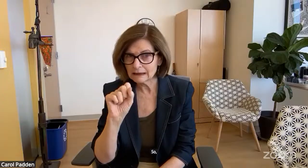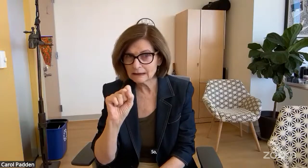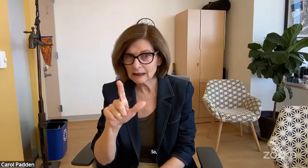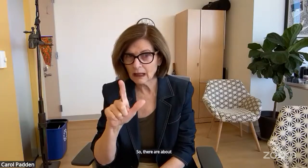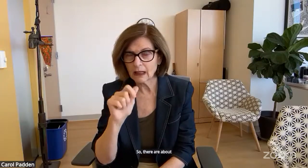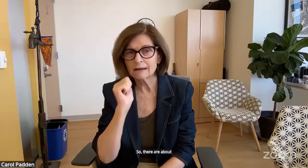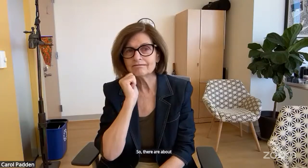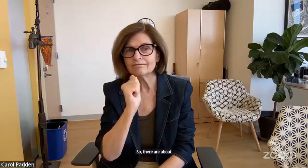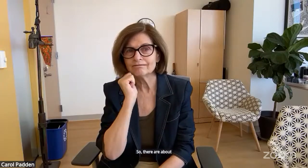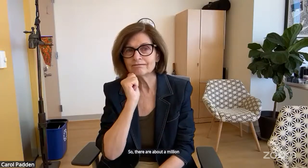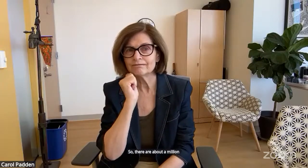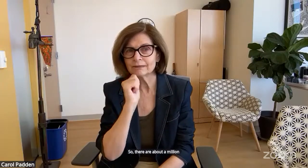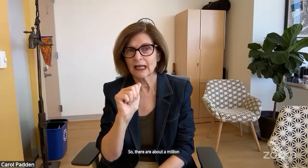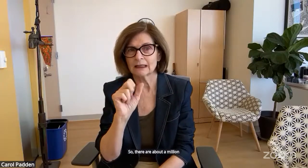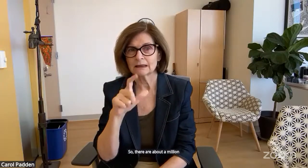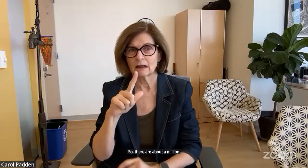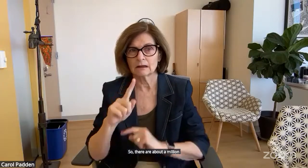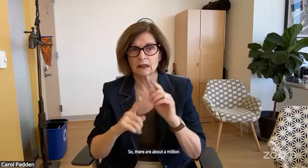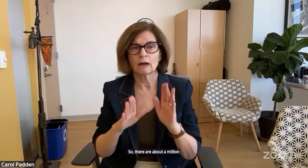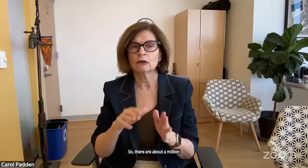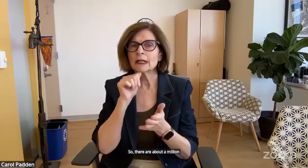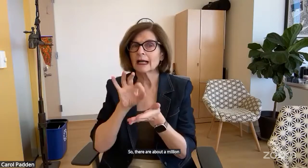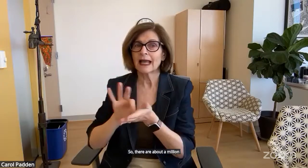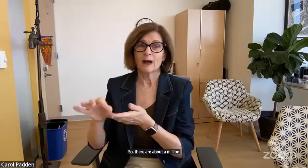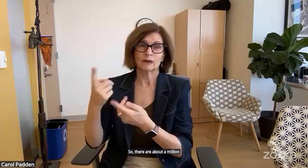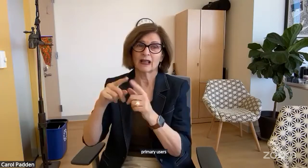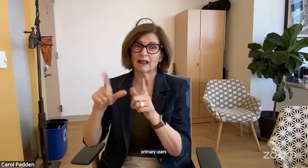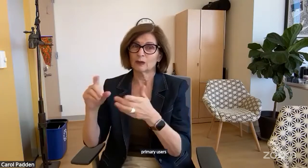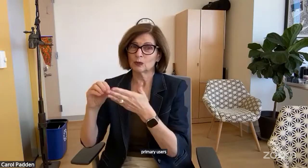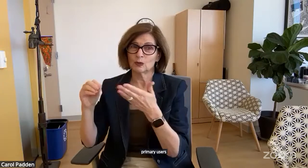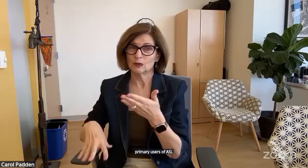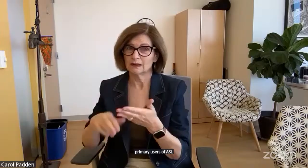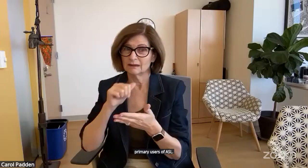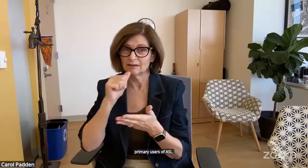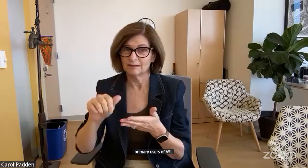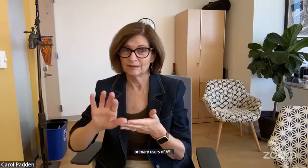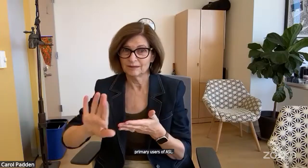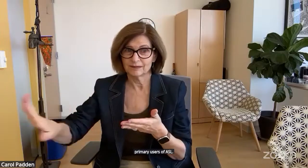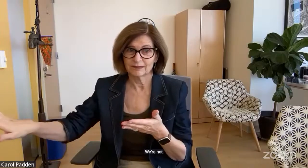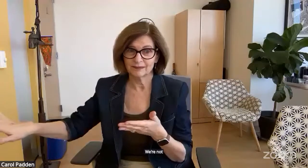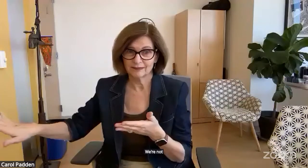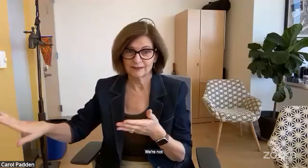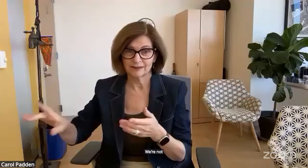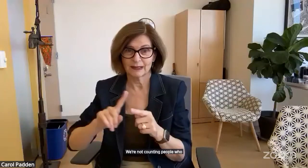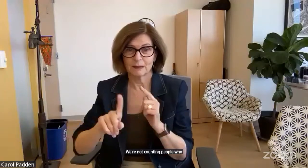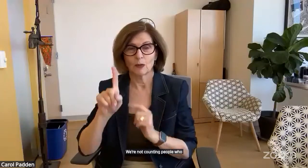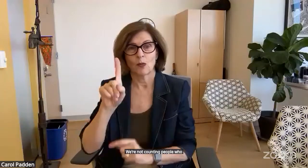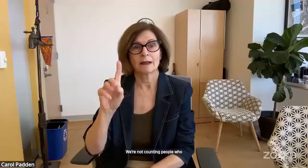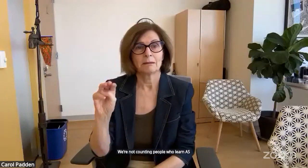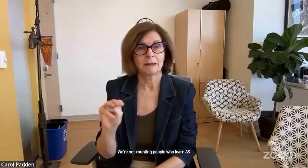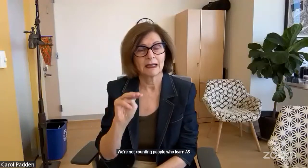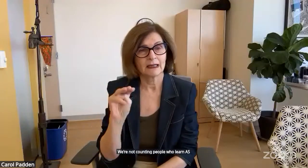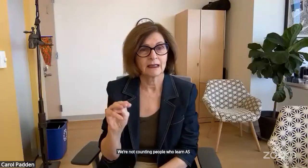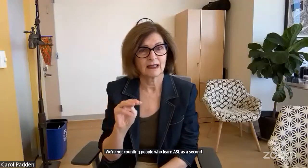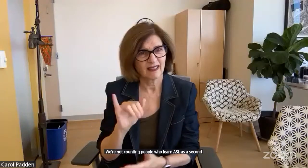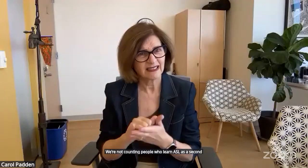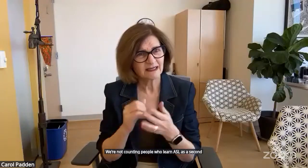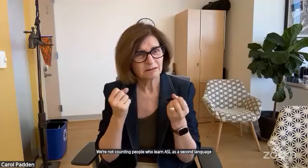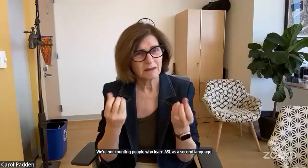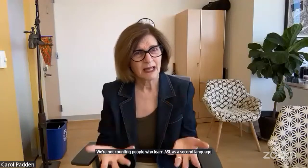about 1 million primary users of ASL. We're not counting people who learn ASL as a second language or learn